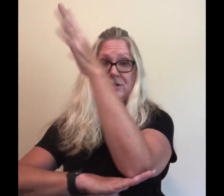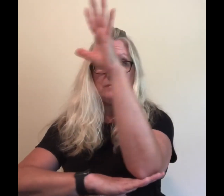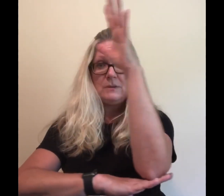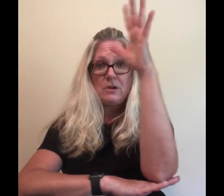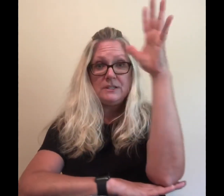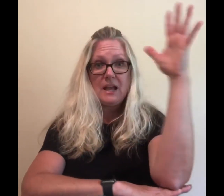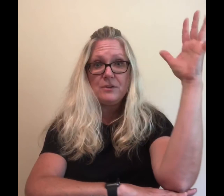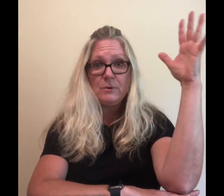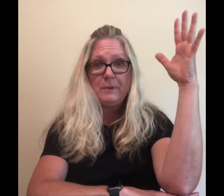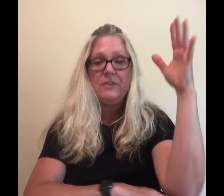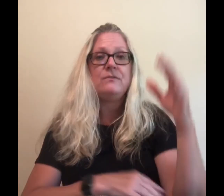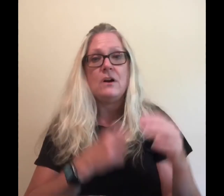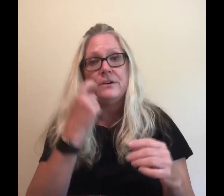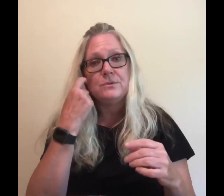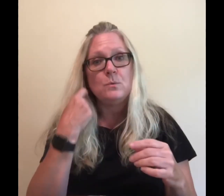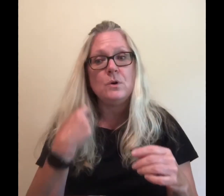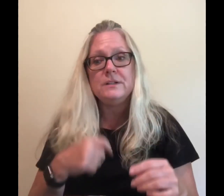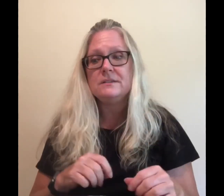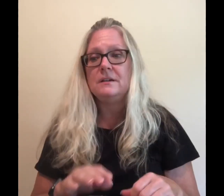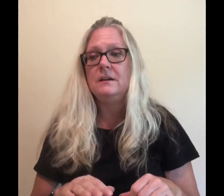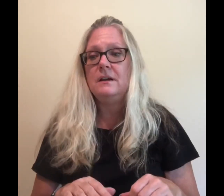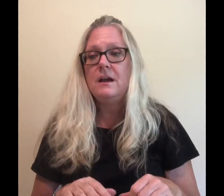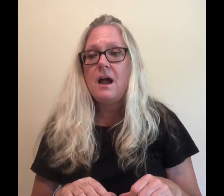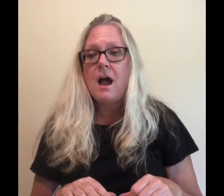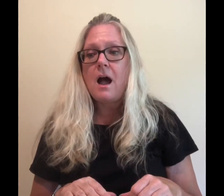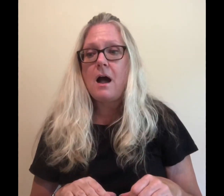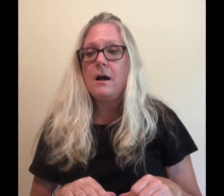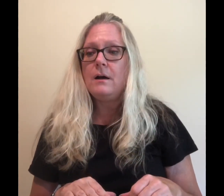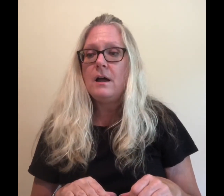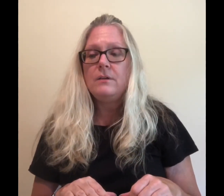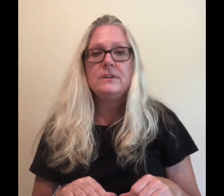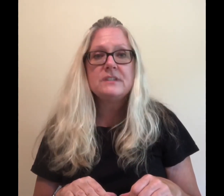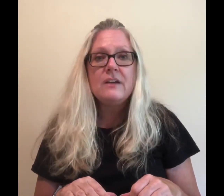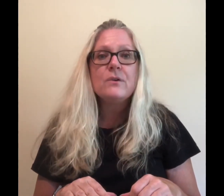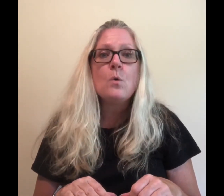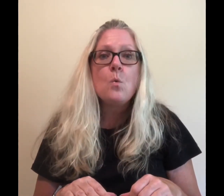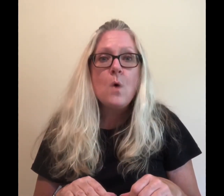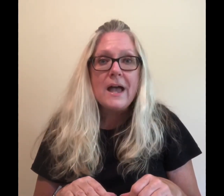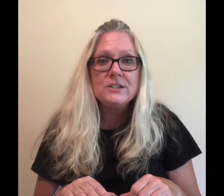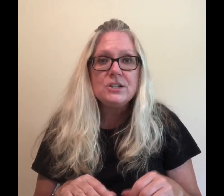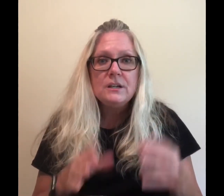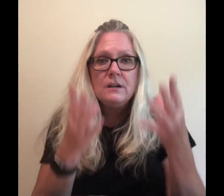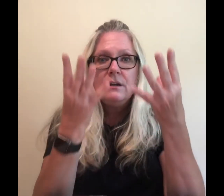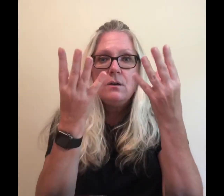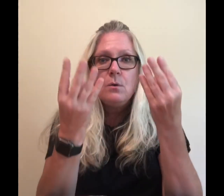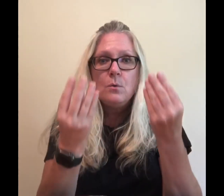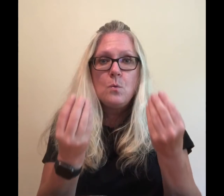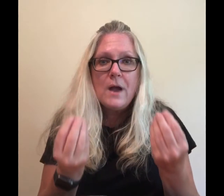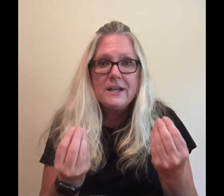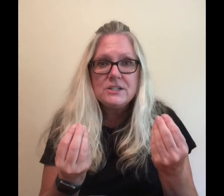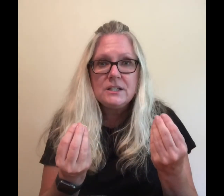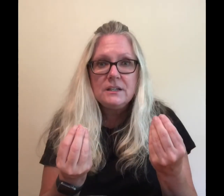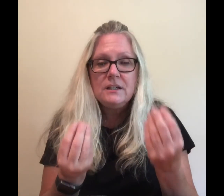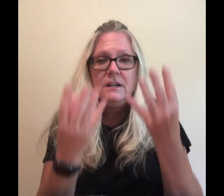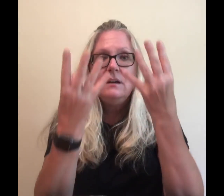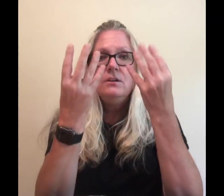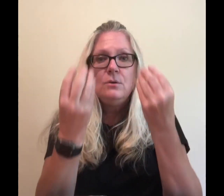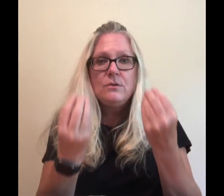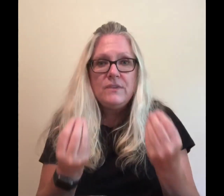all together would be the forest or woods. The sign for wet, wet. You would feel like